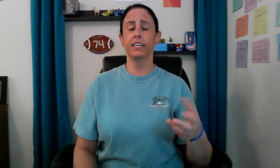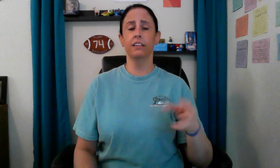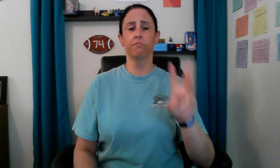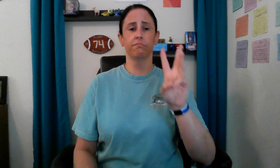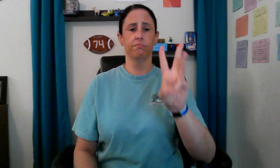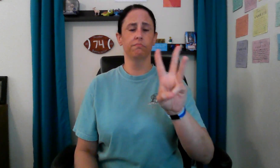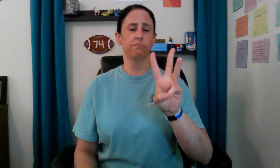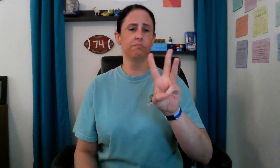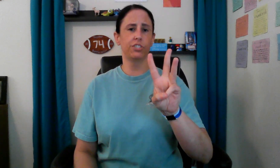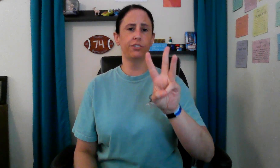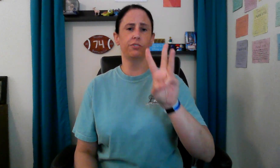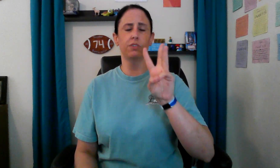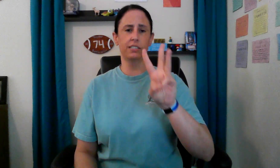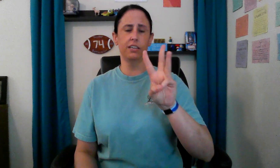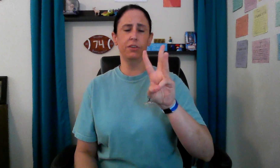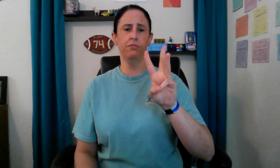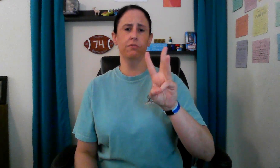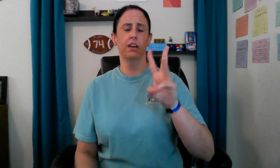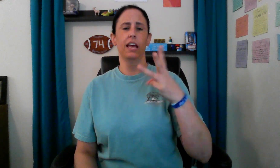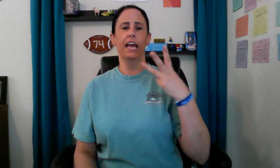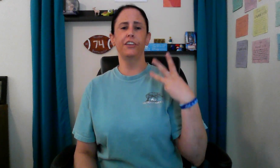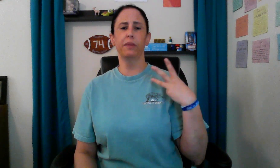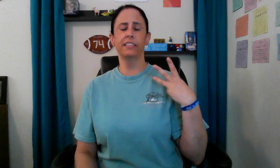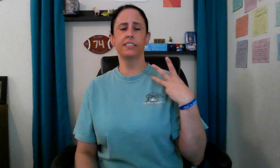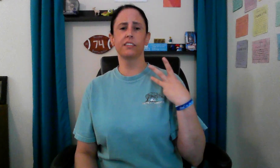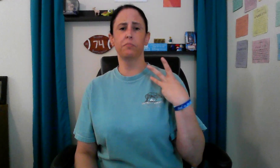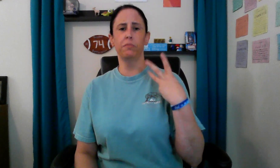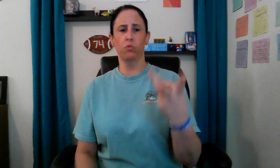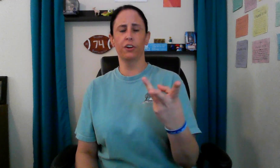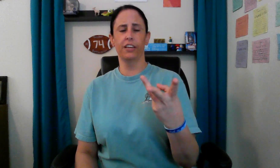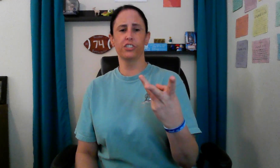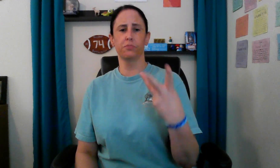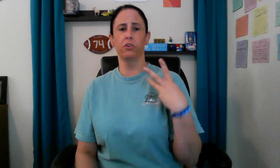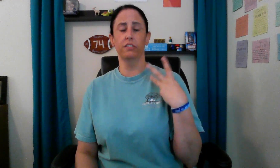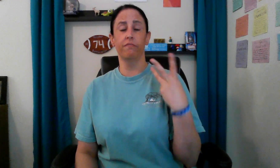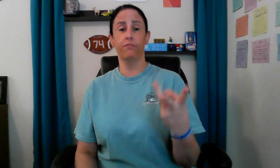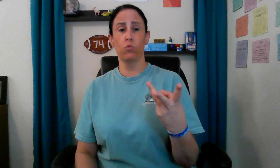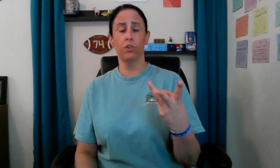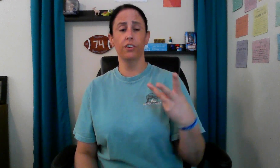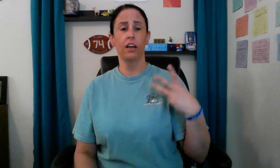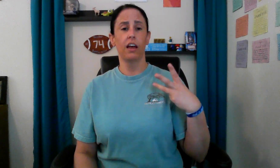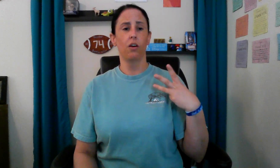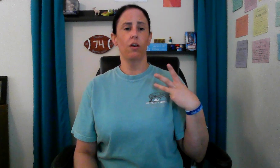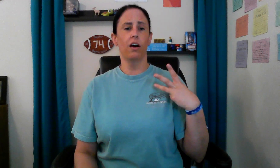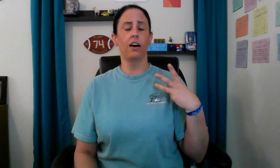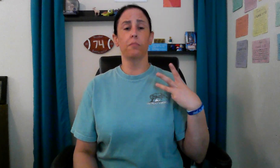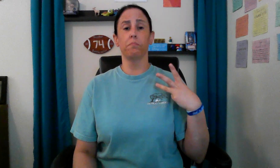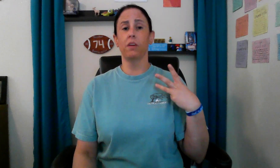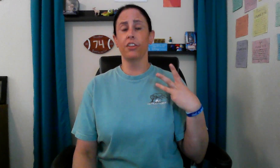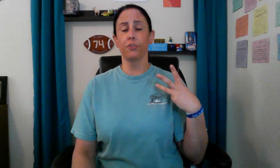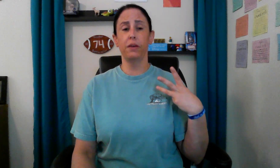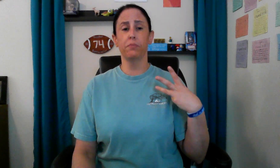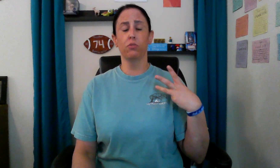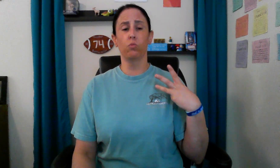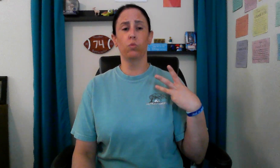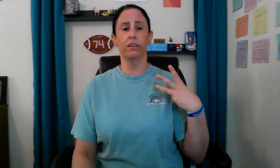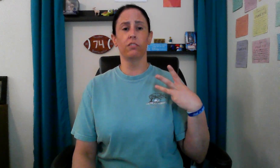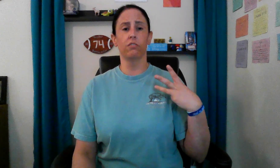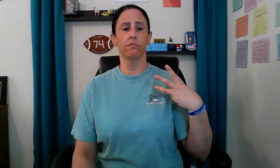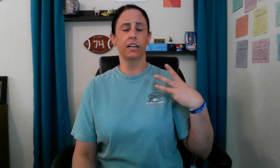Washington, do a W, and you might see some people where they just pull it forward. Other people will kind